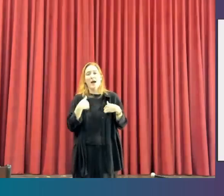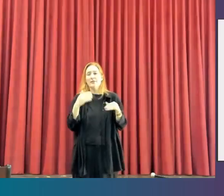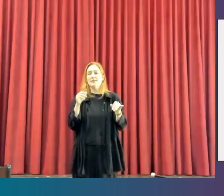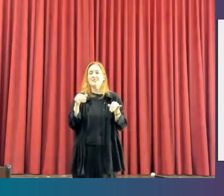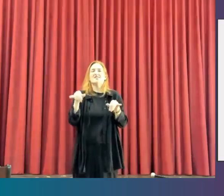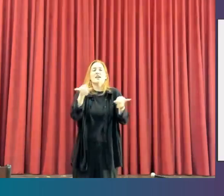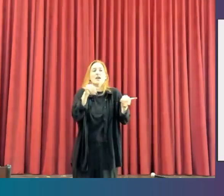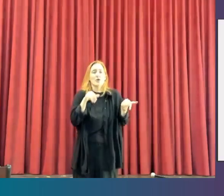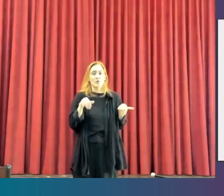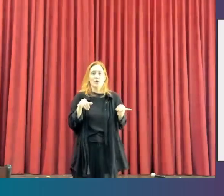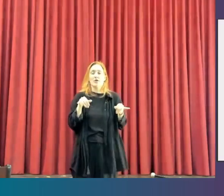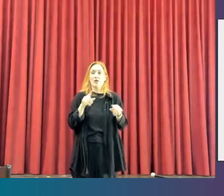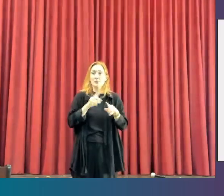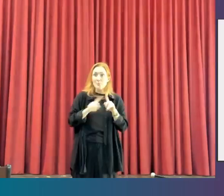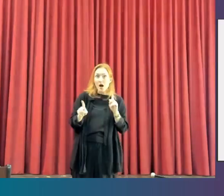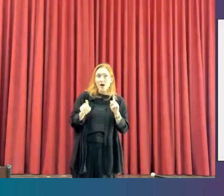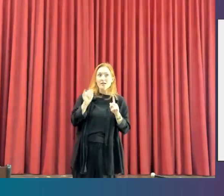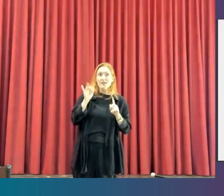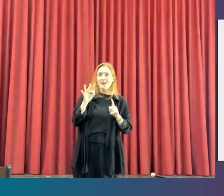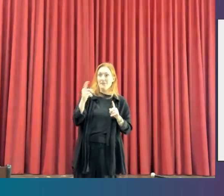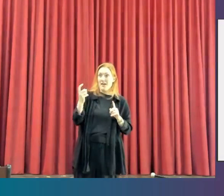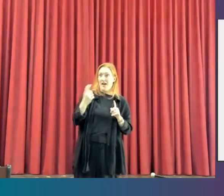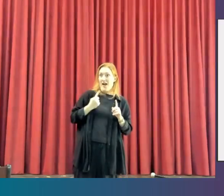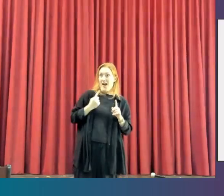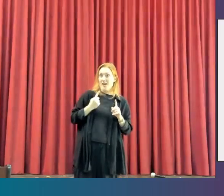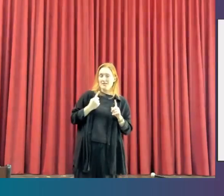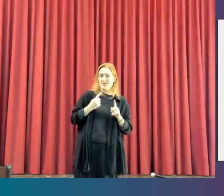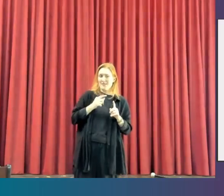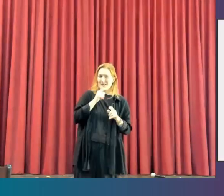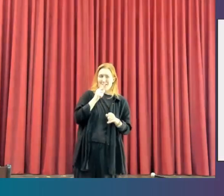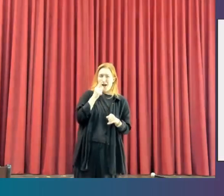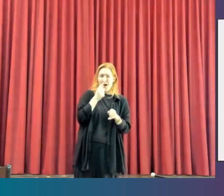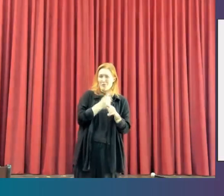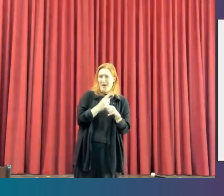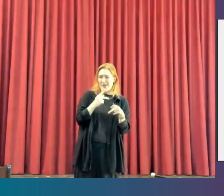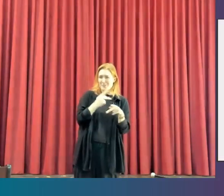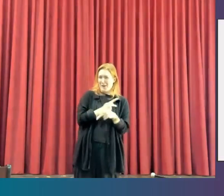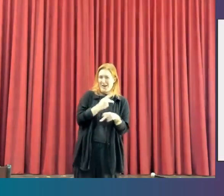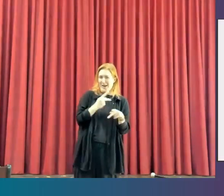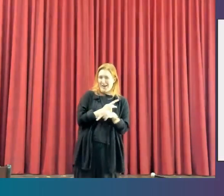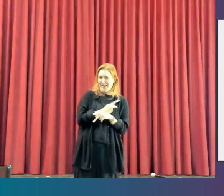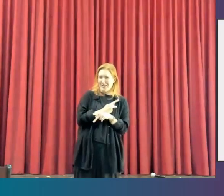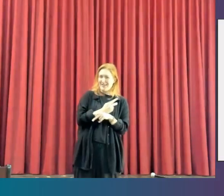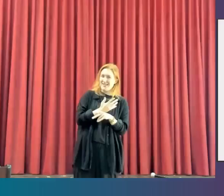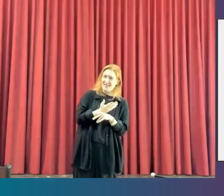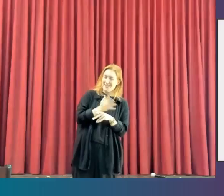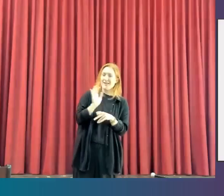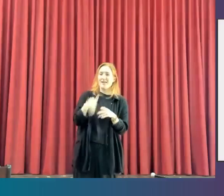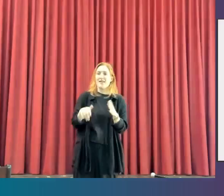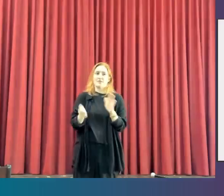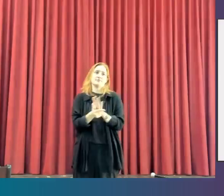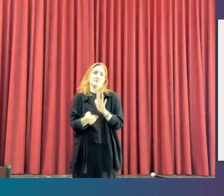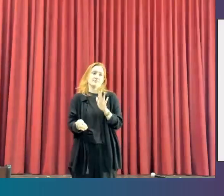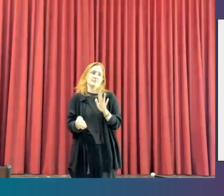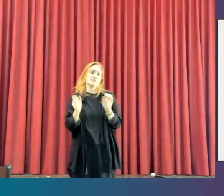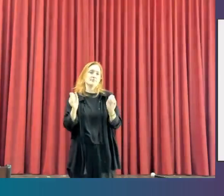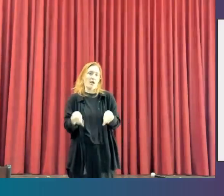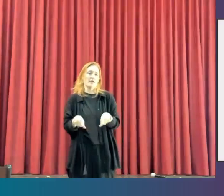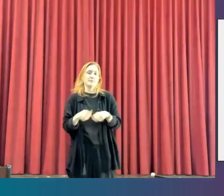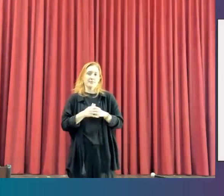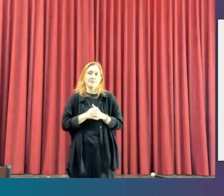but if it's applied incorrectly, that does count as source of income discrimination.